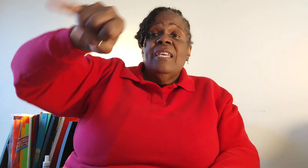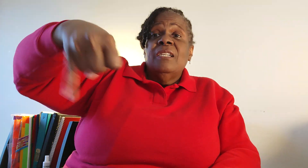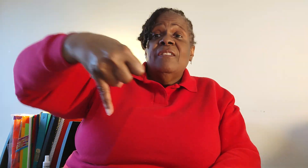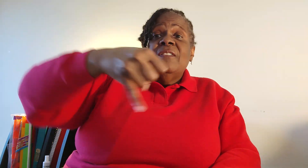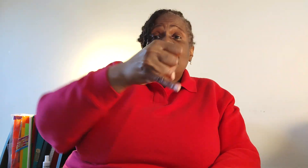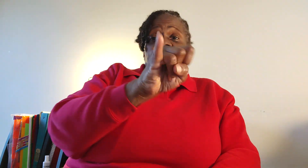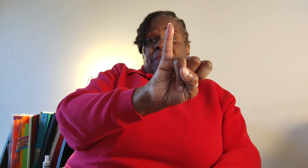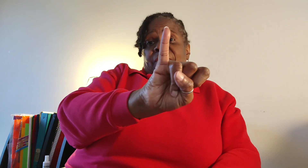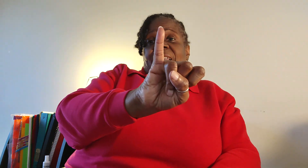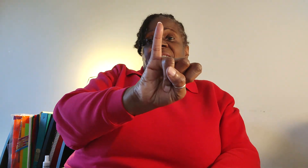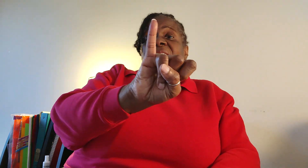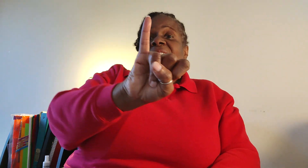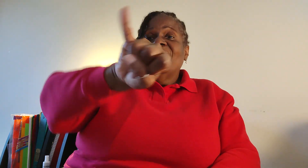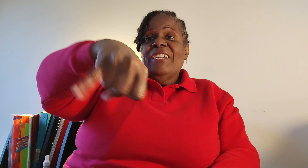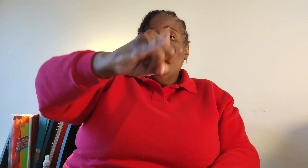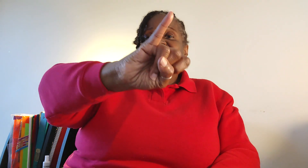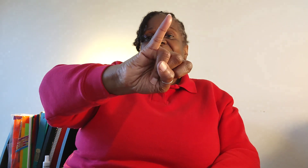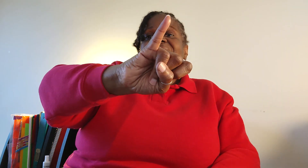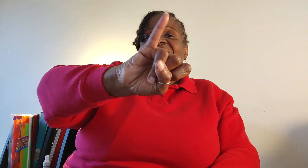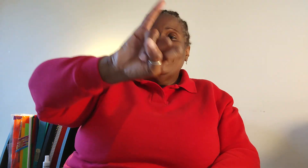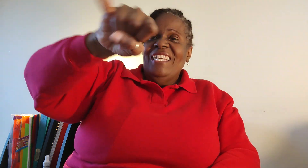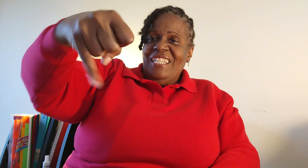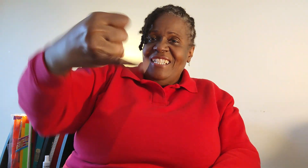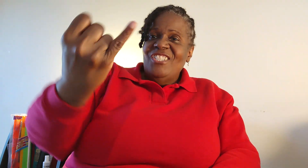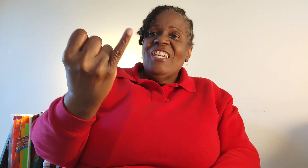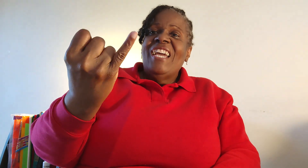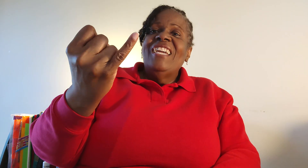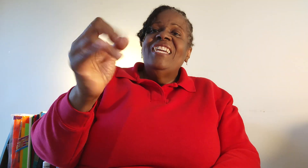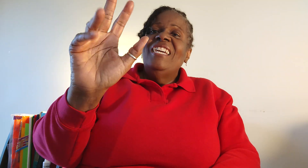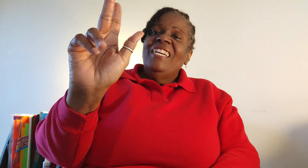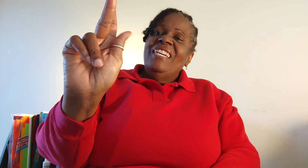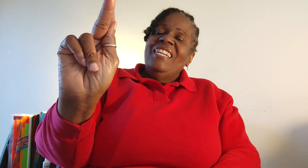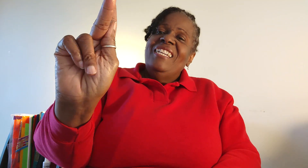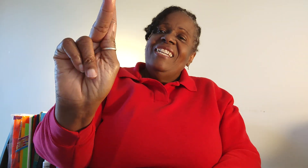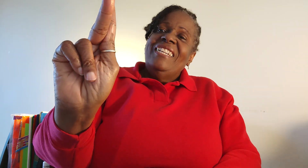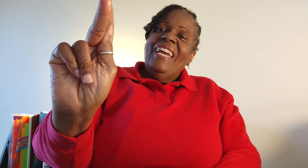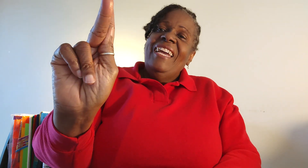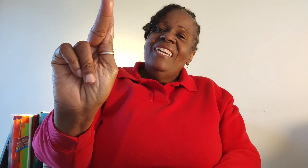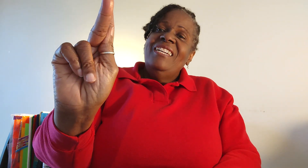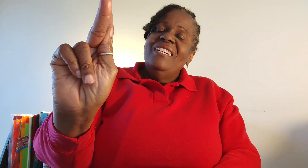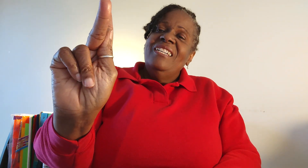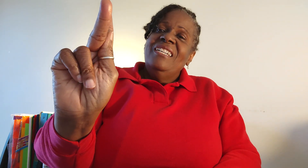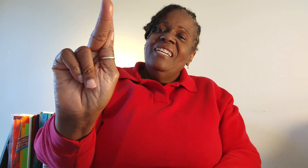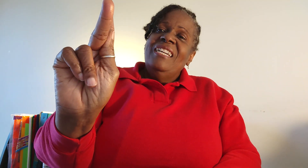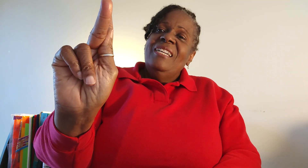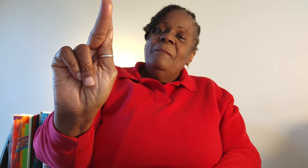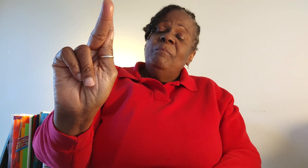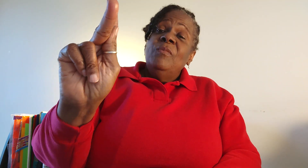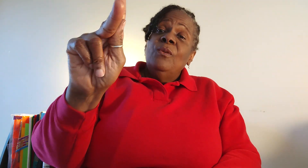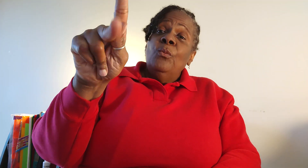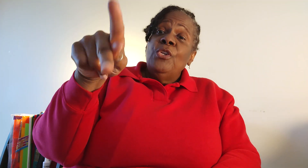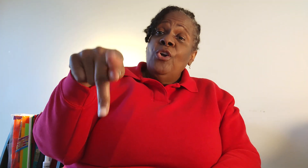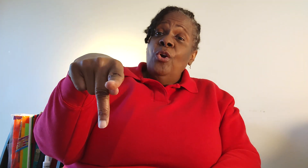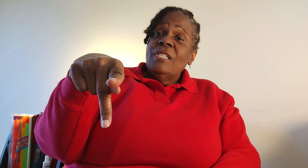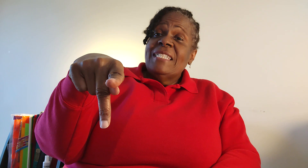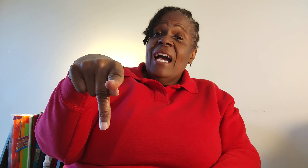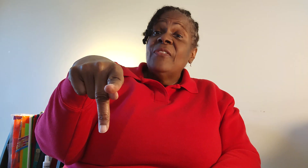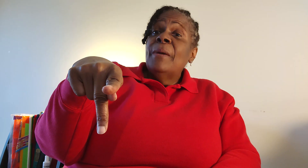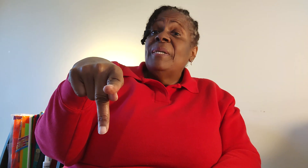of like that, okay, or like that. J, K. When you hold it down, that